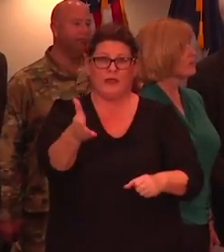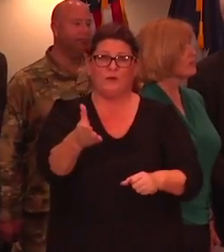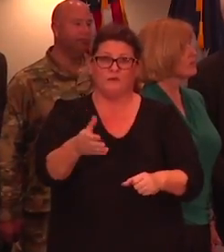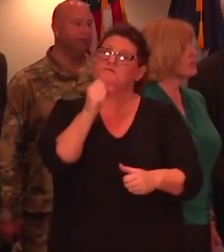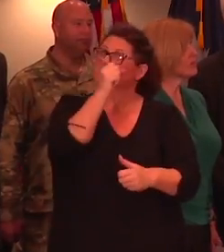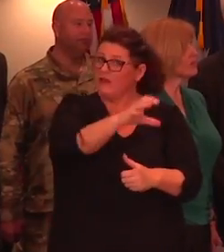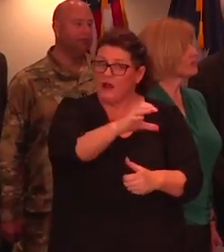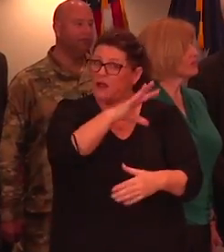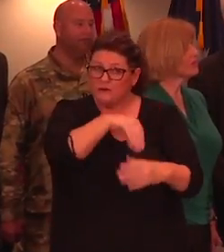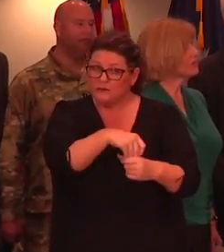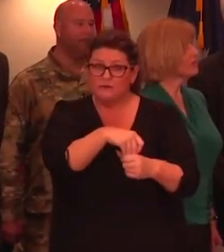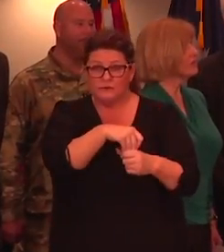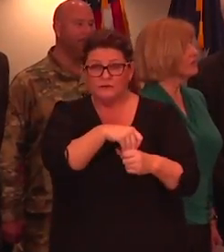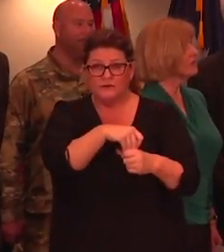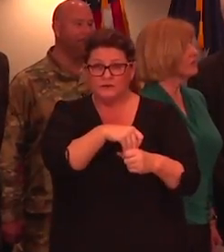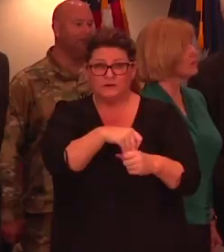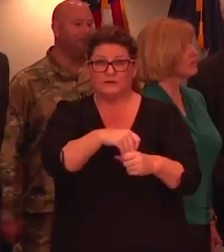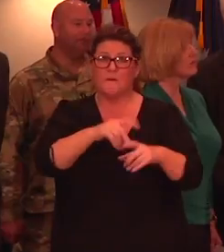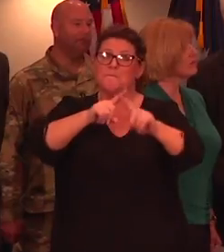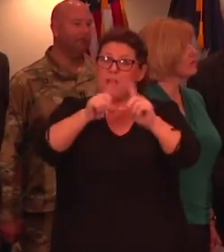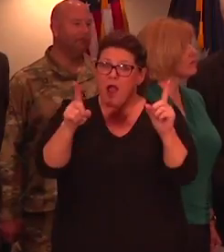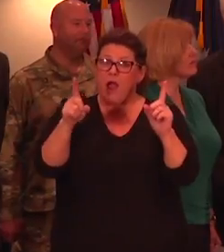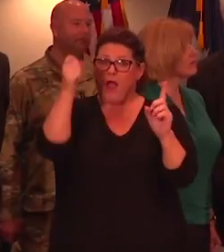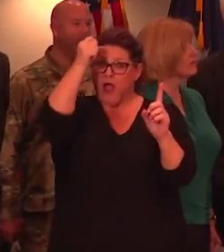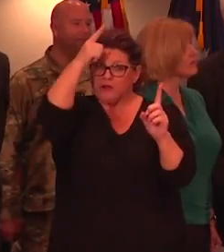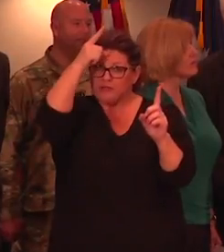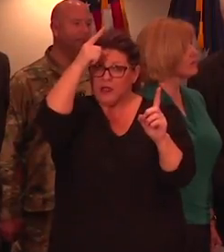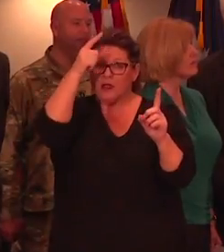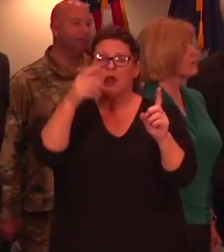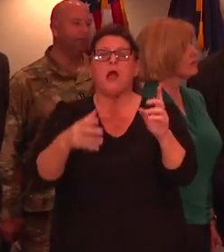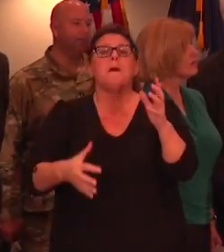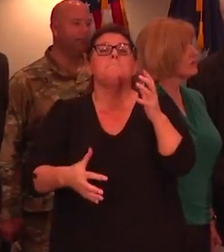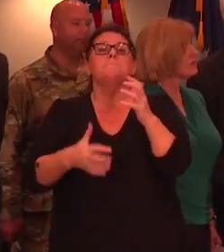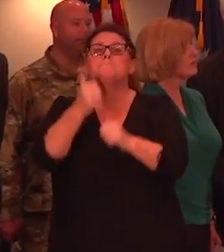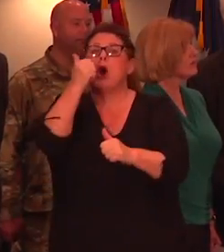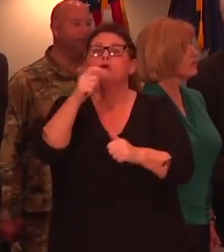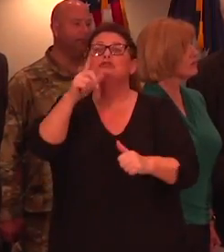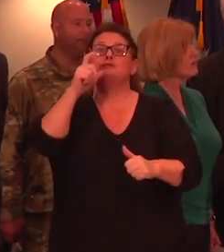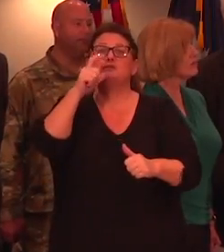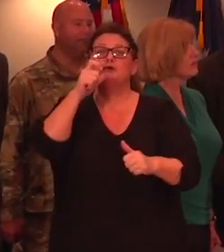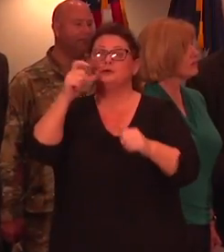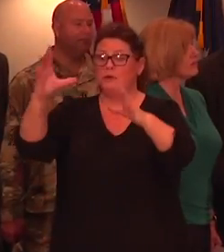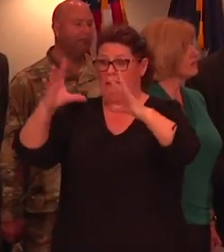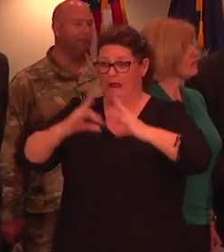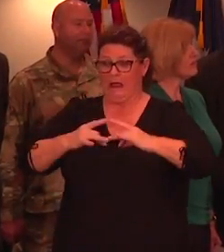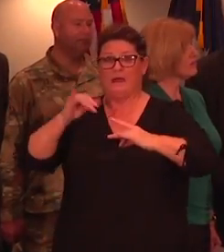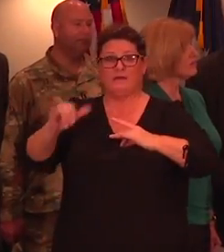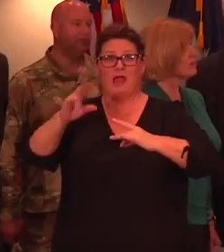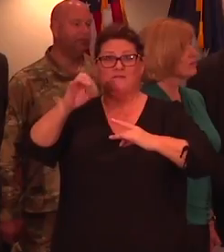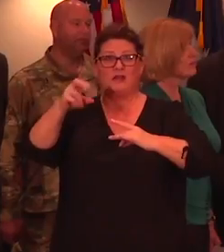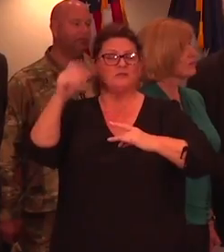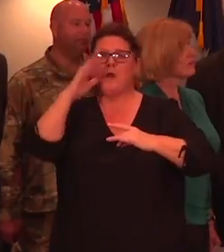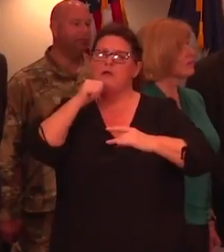here in South Carolina. However, it's important to note that most people will likely not develop serious illness. While